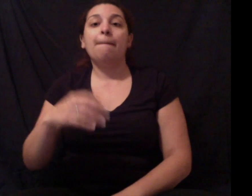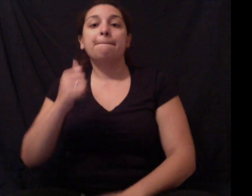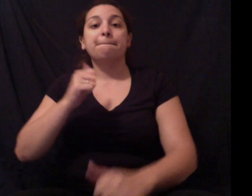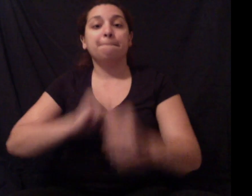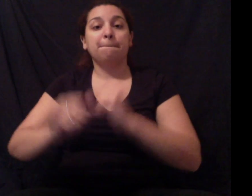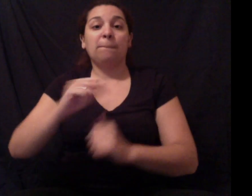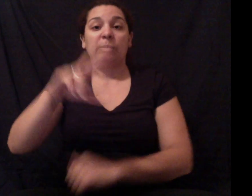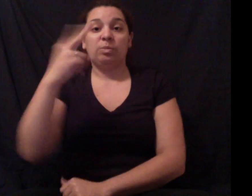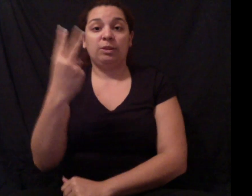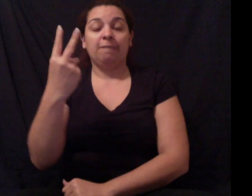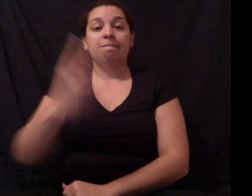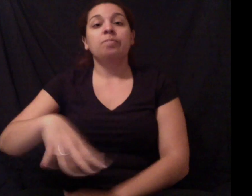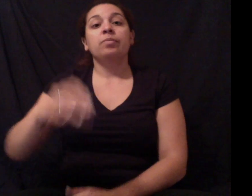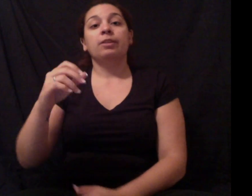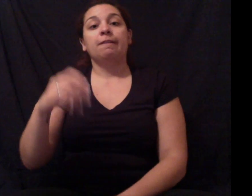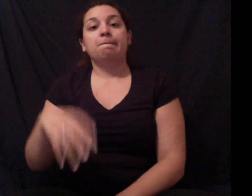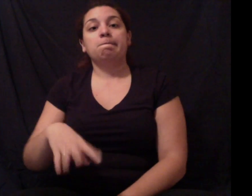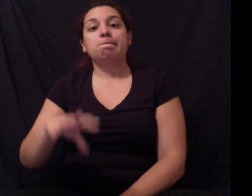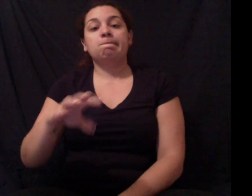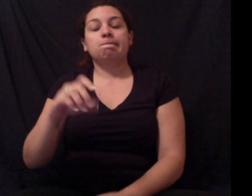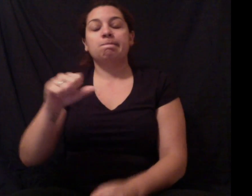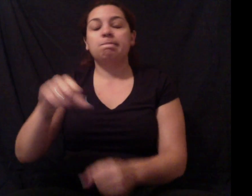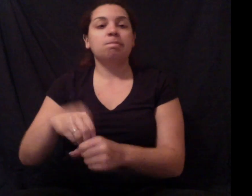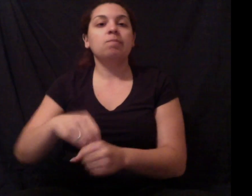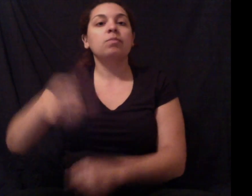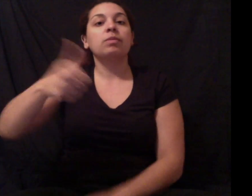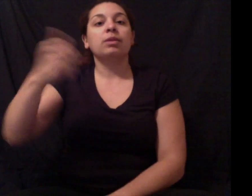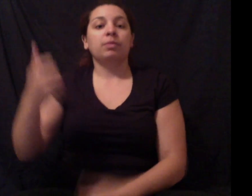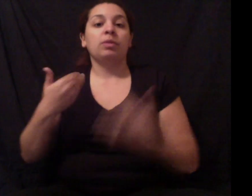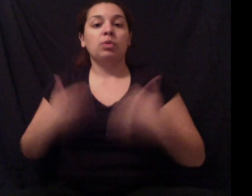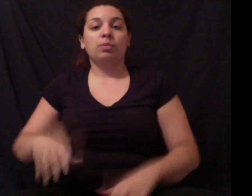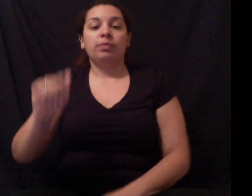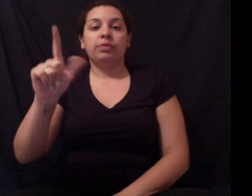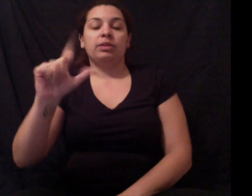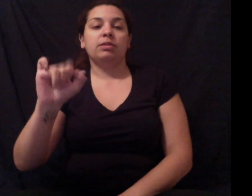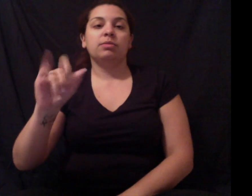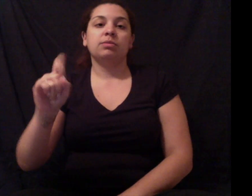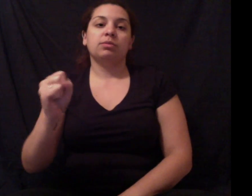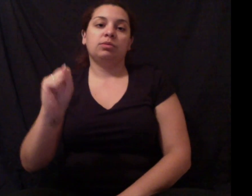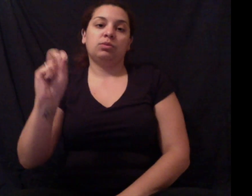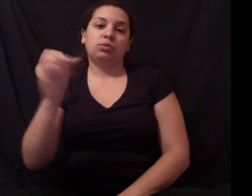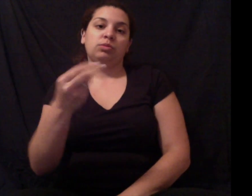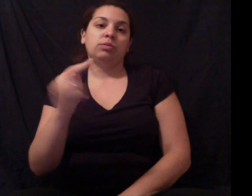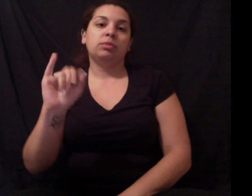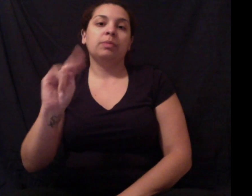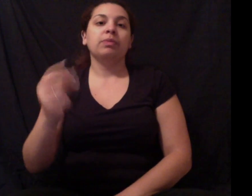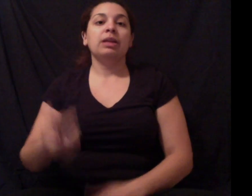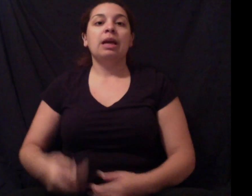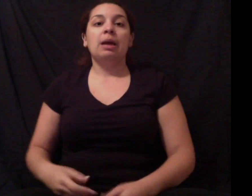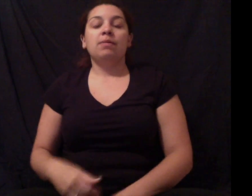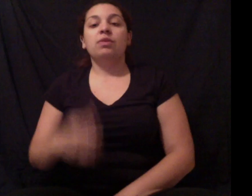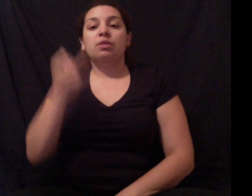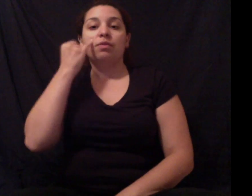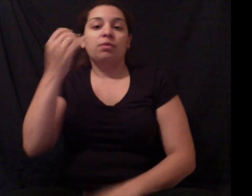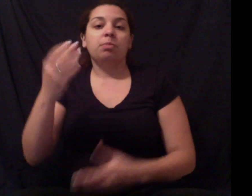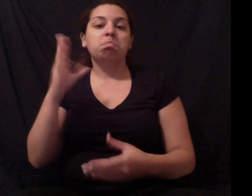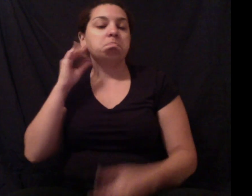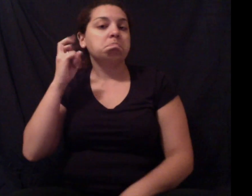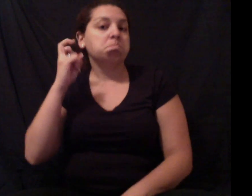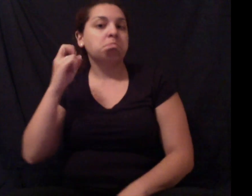Welcome to episode 2 of Upvoted by Reddit. I'm your host, Alexis Ohanian, and if you haven't listened to our first 2 episodes featuring the stories